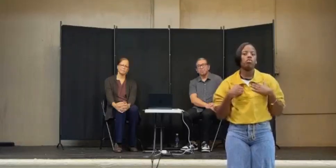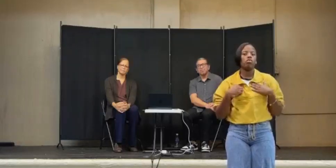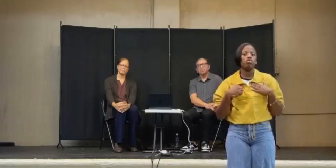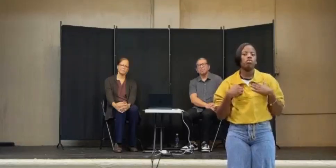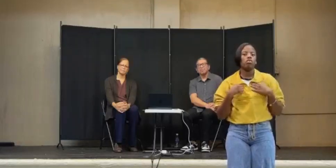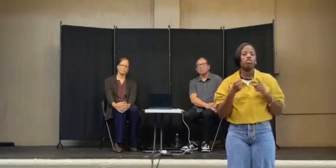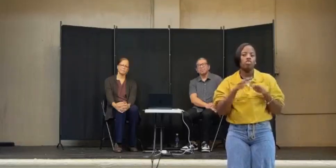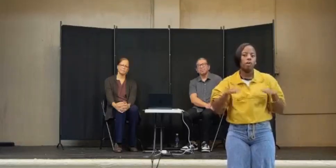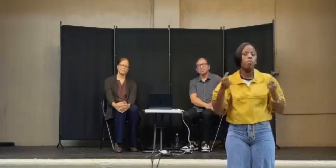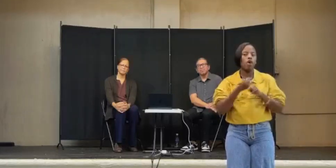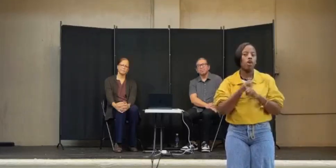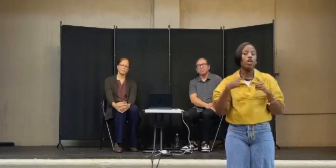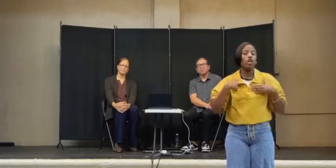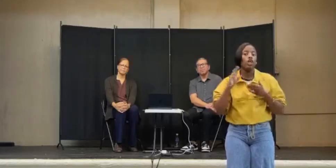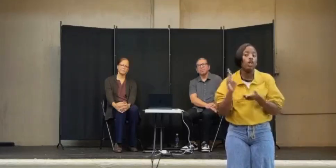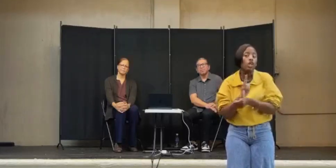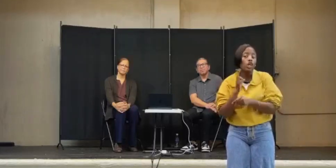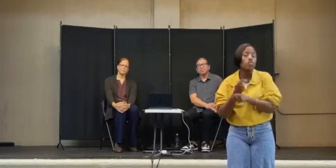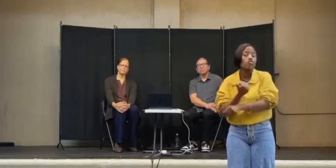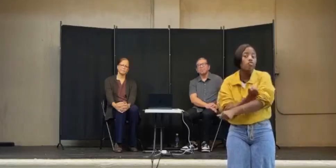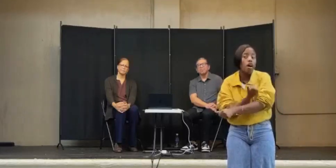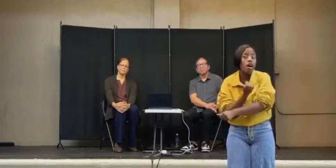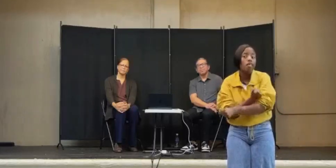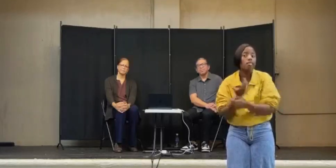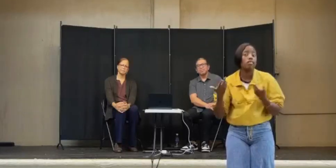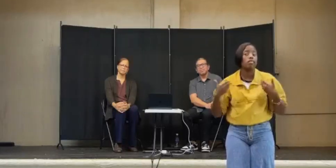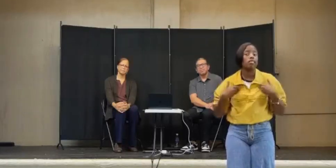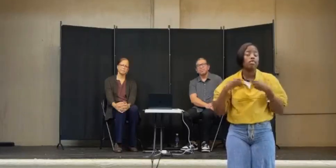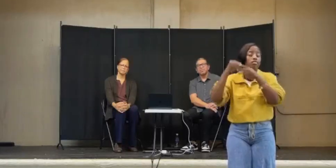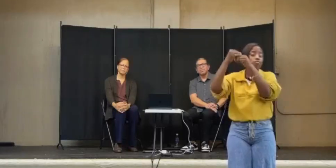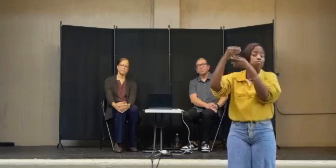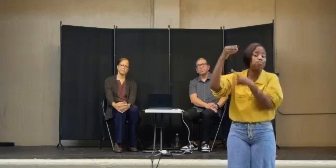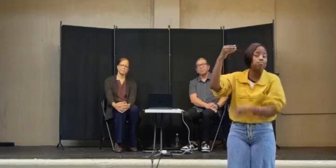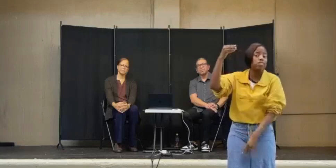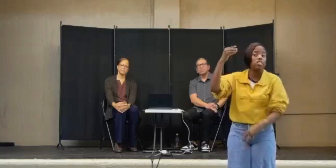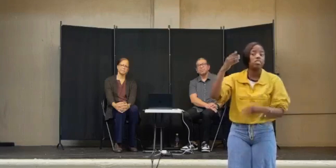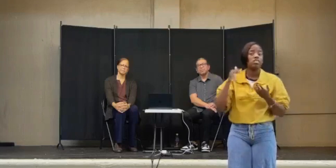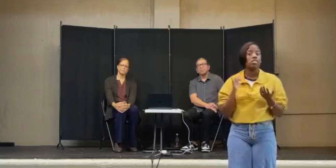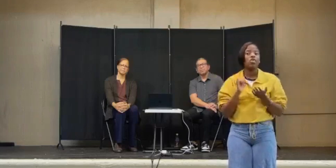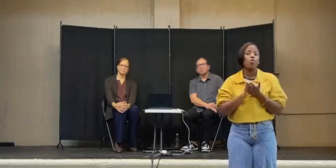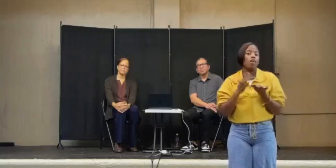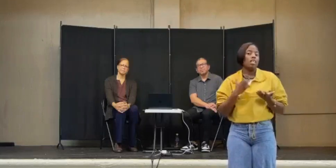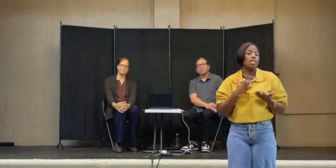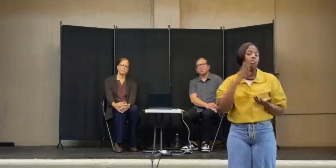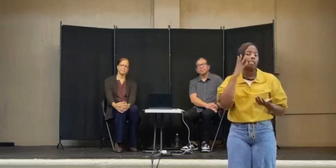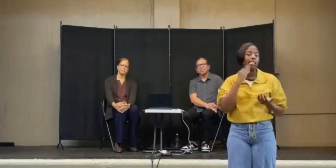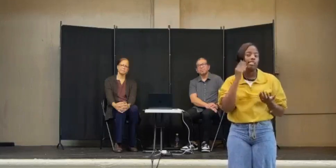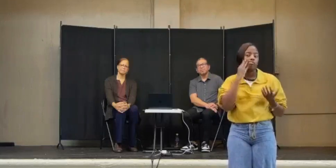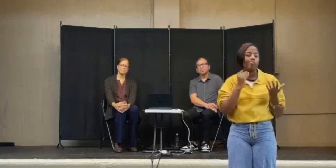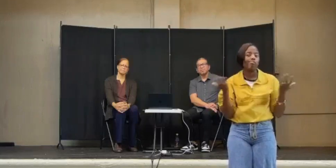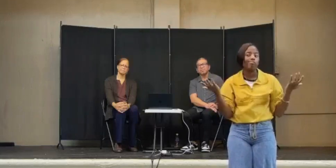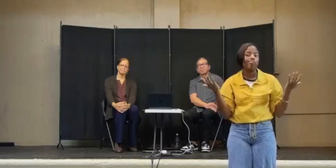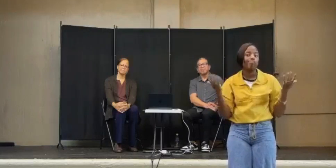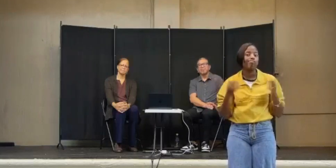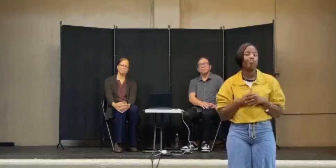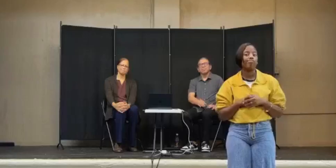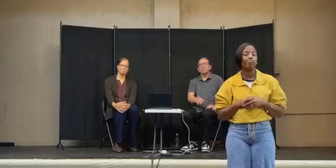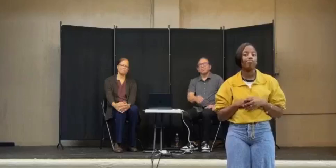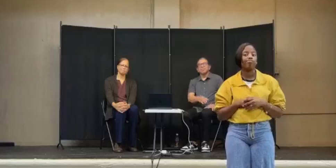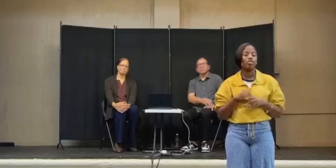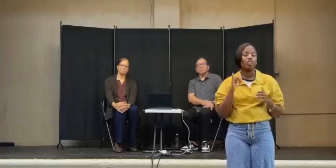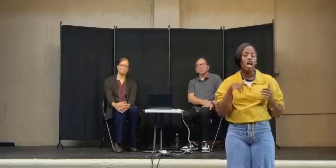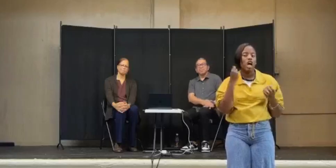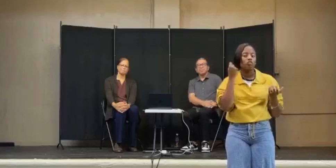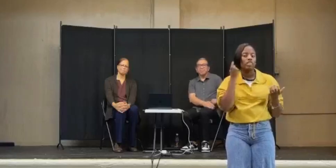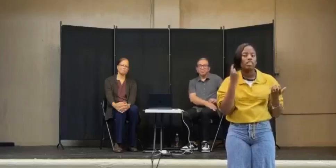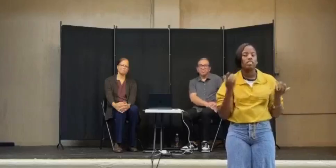And, you know, there was child abuse. I used drugs. There was a litany of things. That was part of my